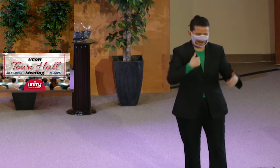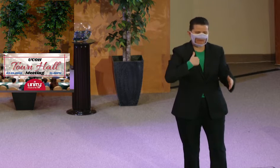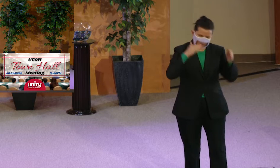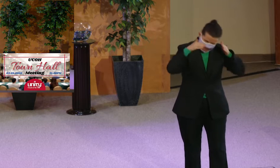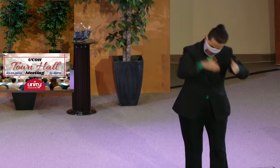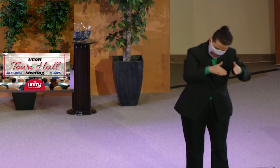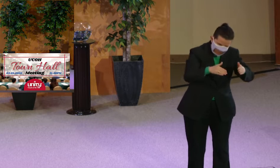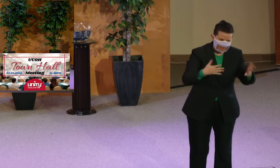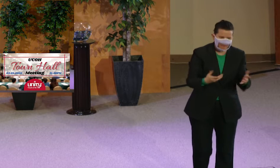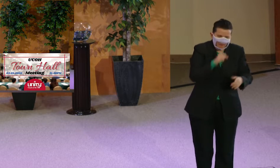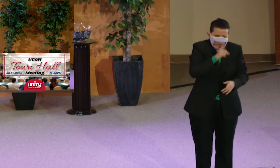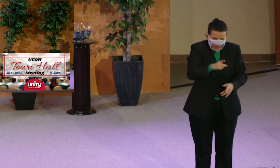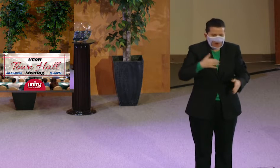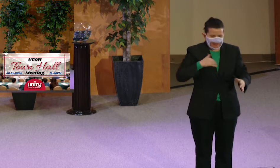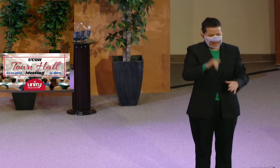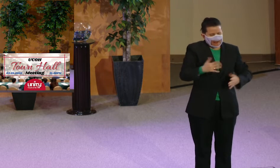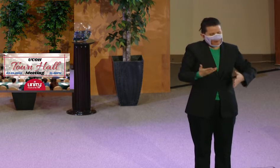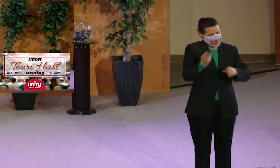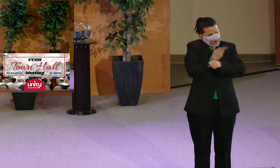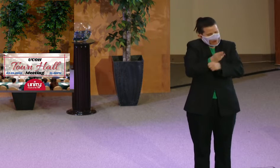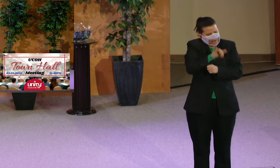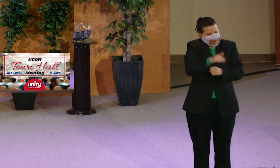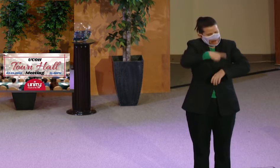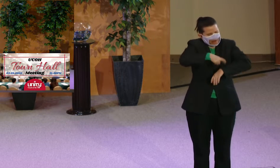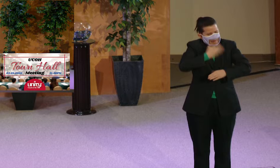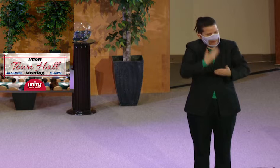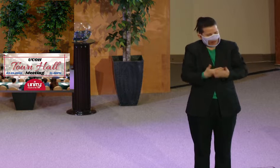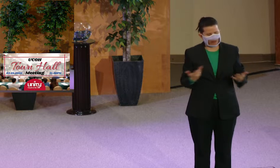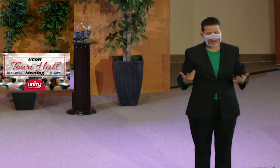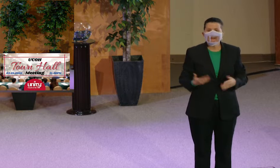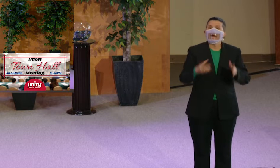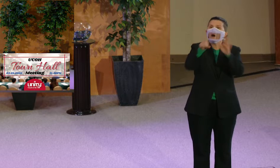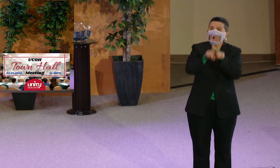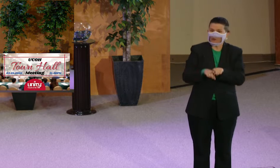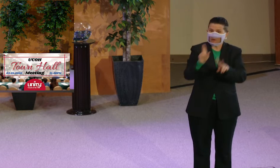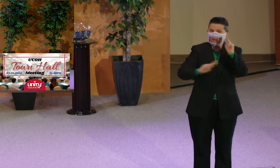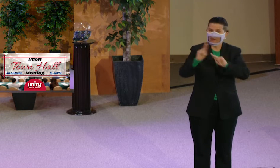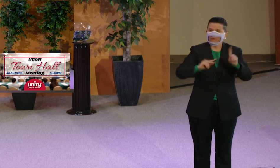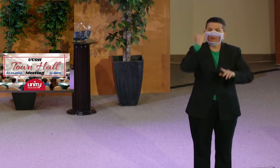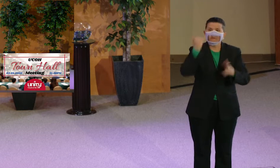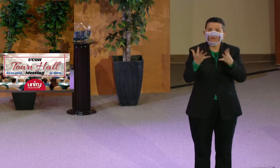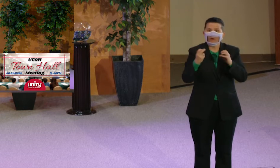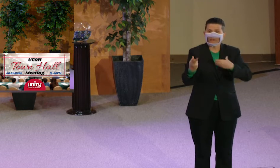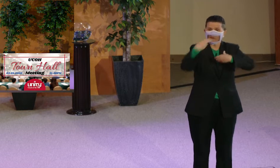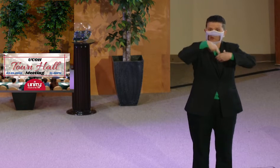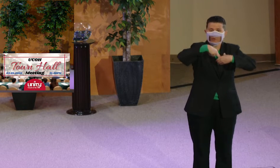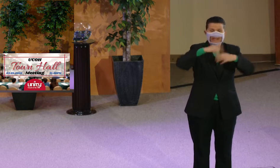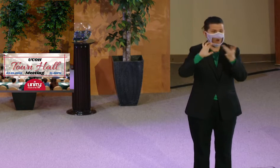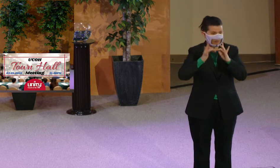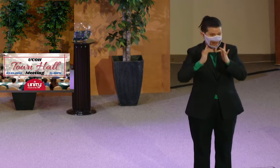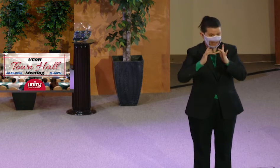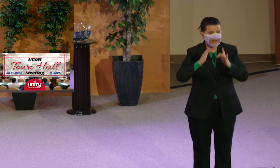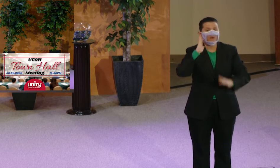please, please join us, and we will also make room for those of you online who would like to share with us as well. We will have